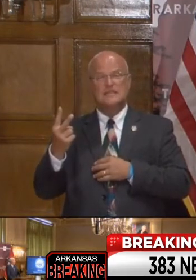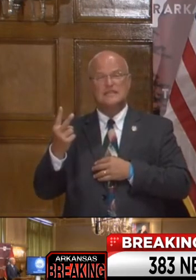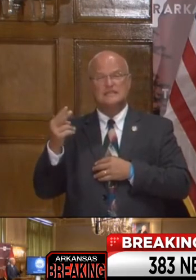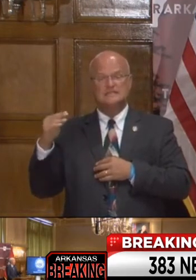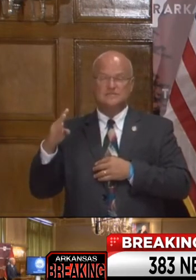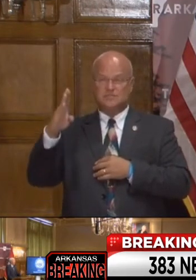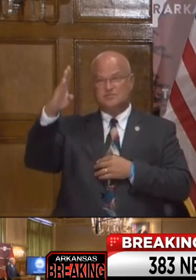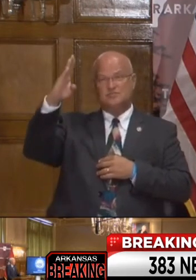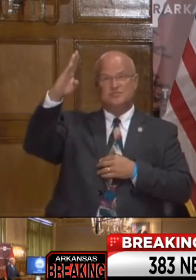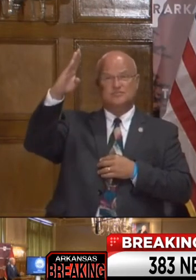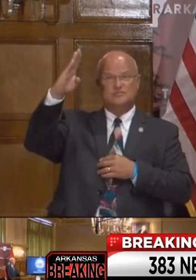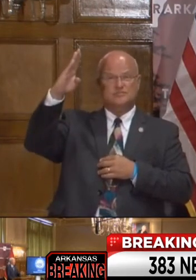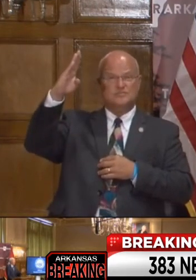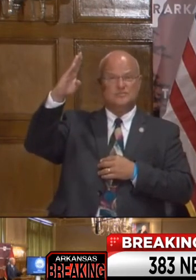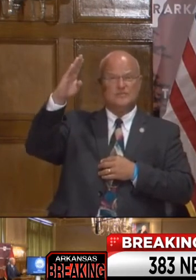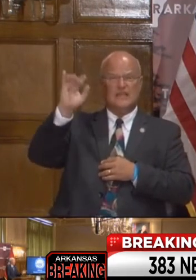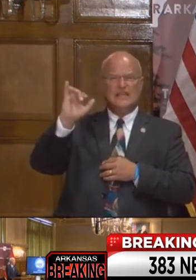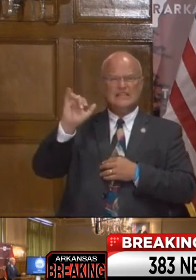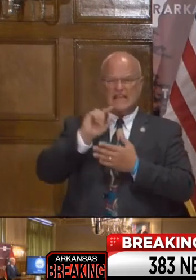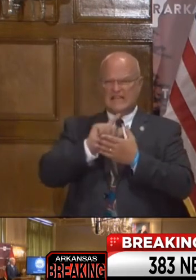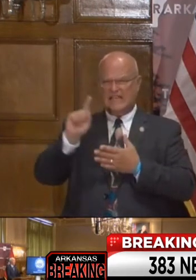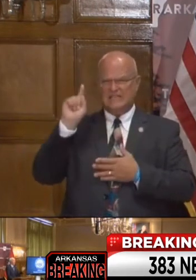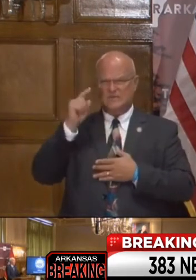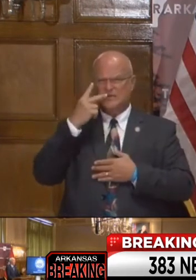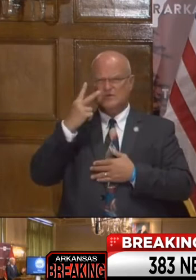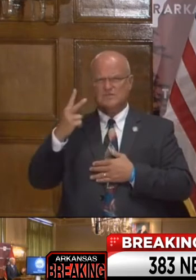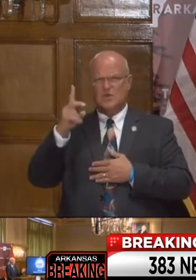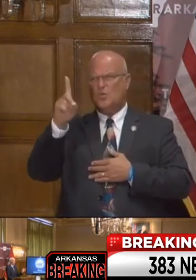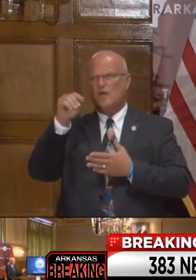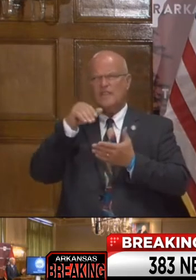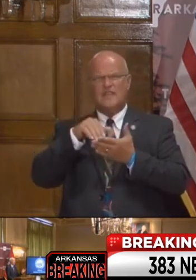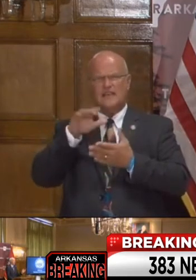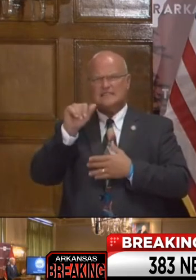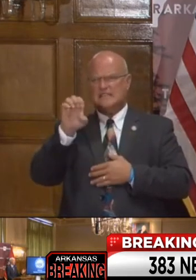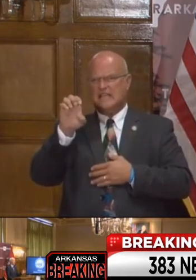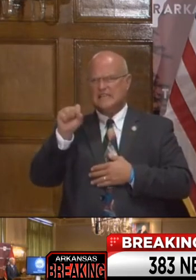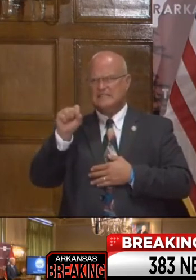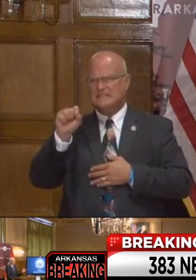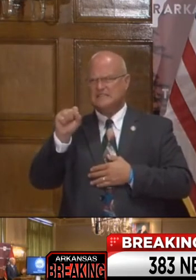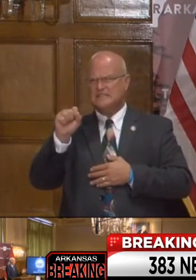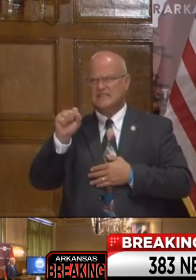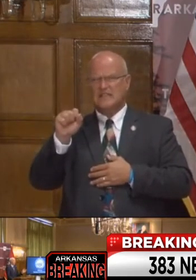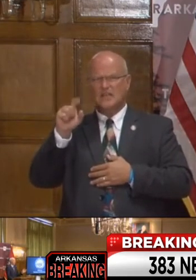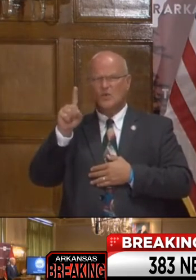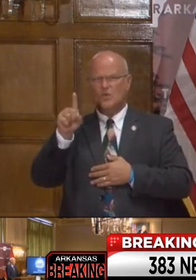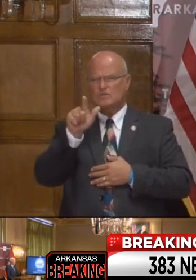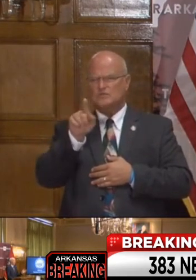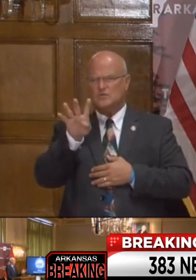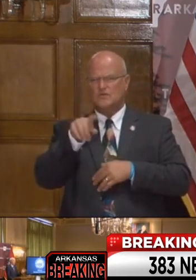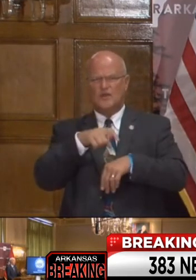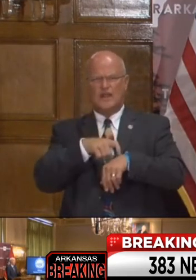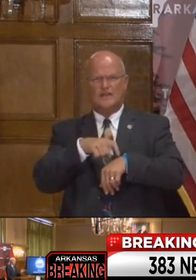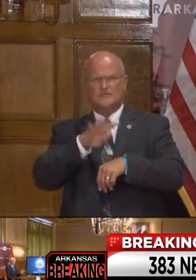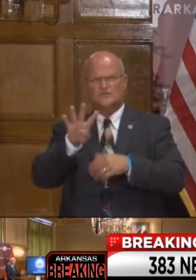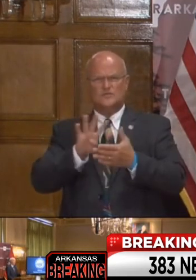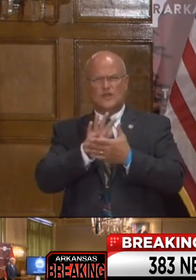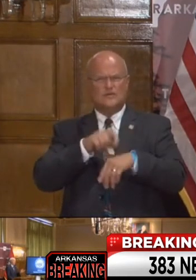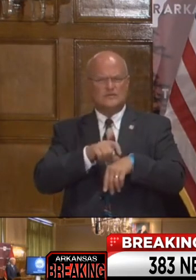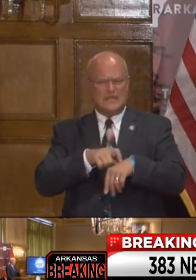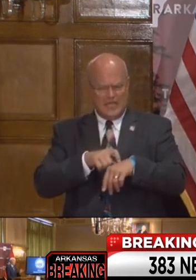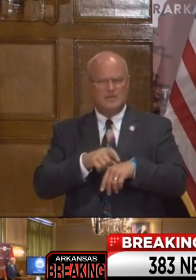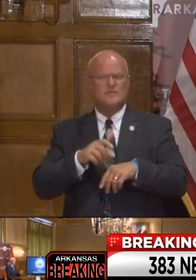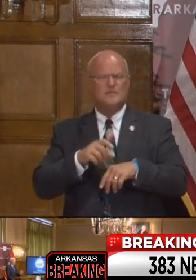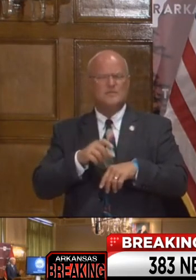a spike up. Just like last week, we saw 1,000 cases in one 24-hour period. And so there's some,